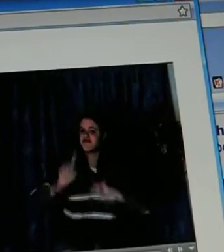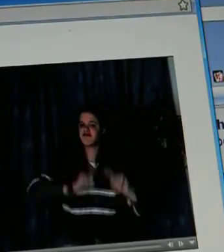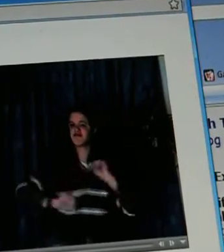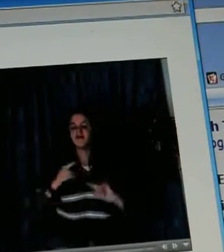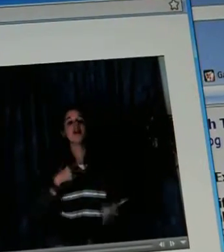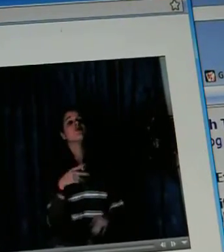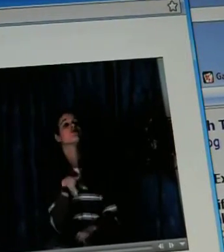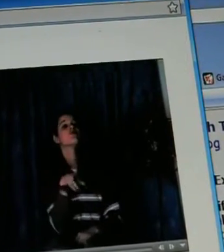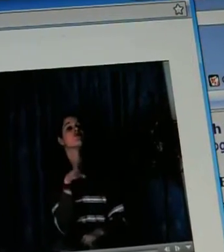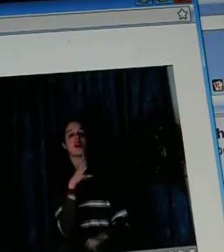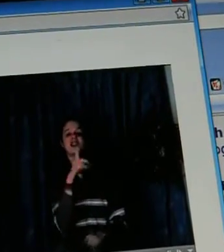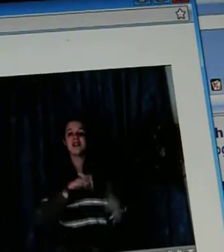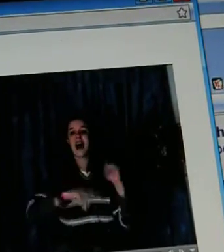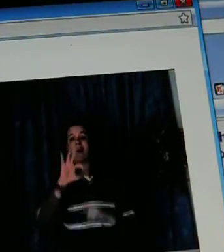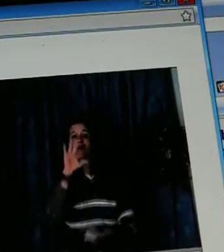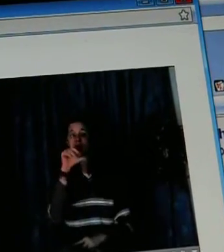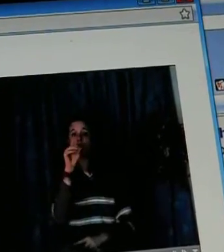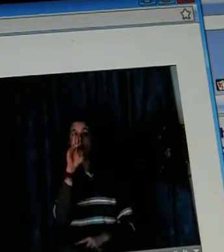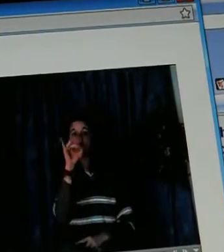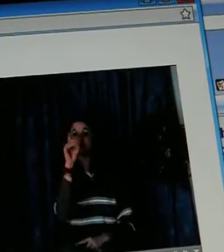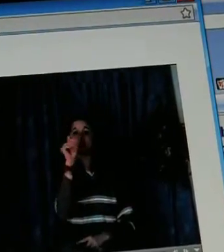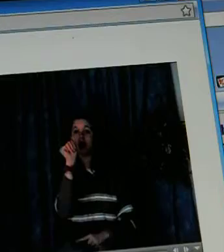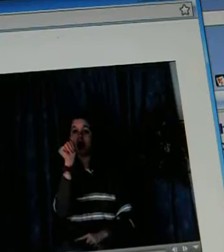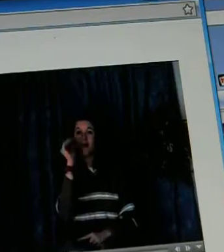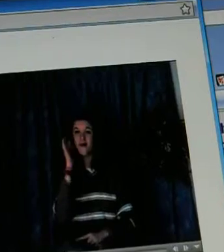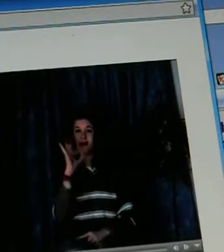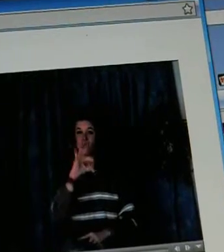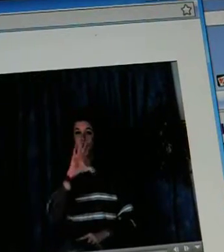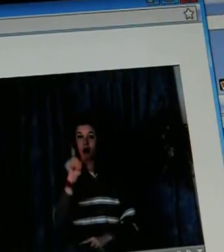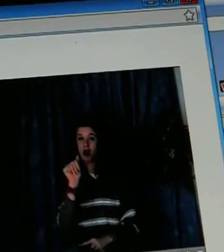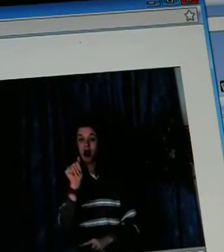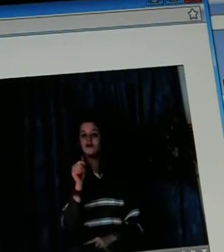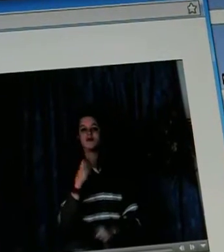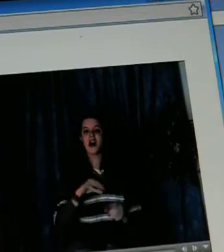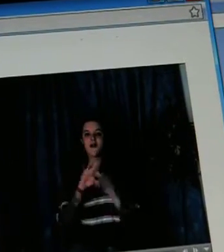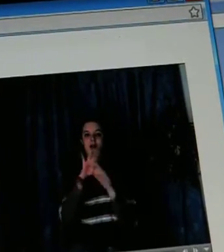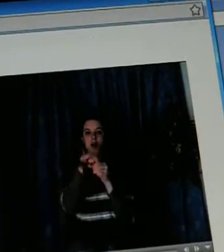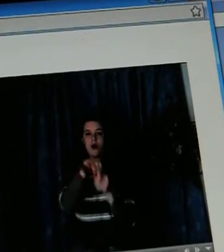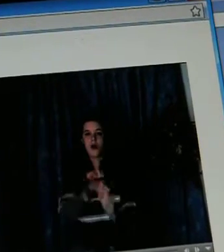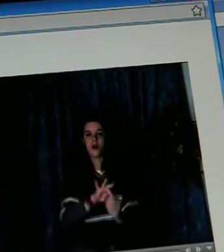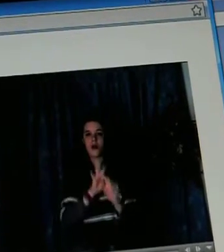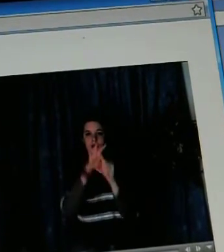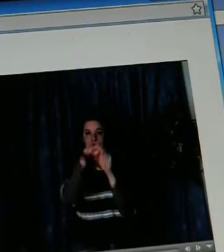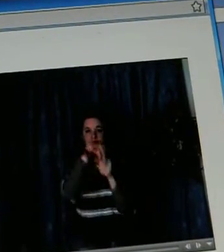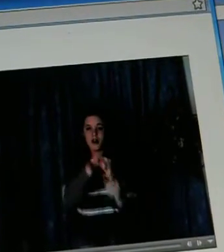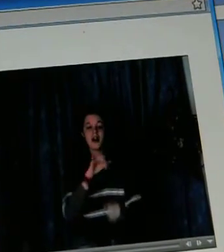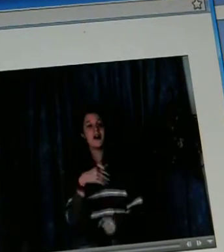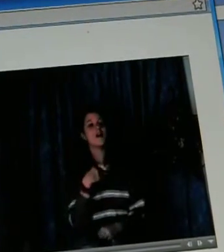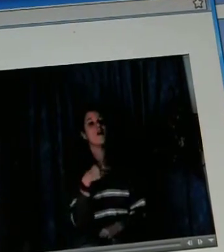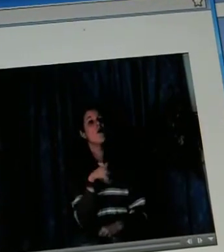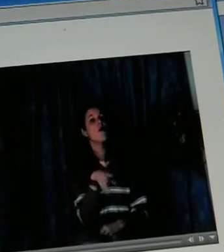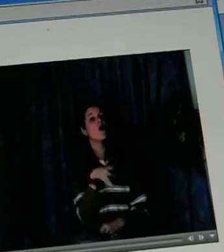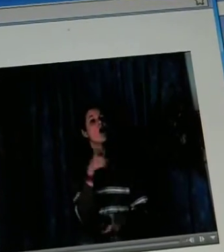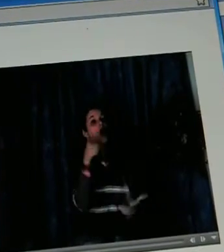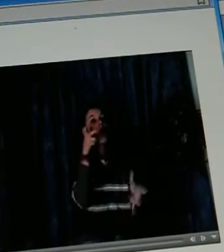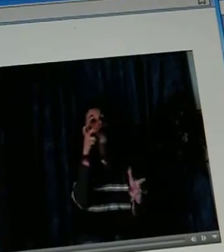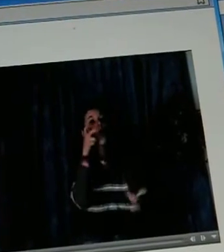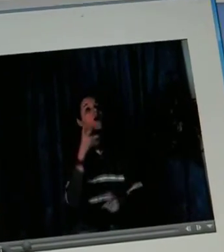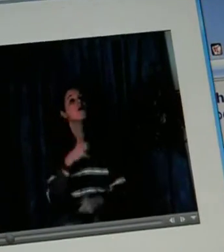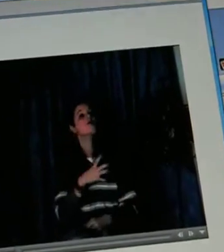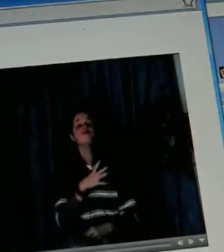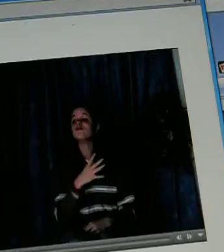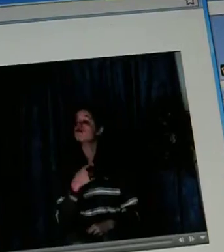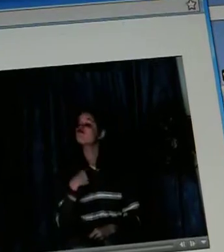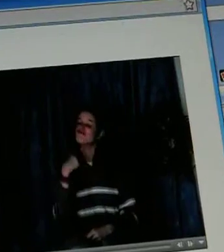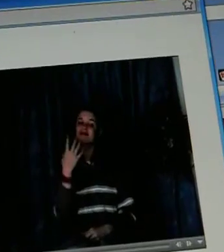So the teacher herself was hearing, but she was able to sign some. Well, one day, she showed us the